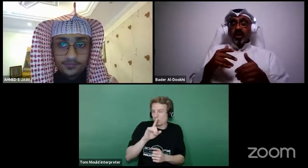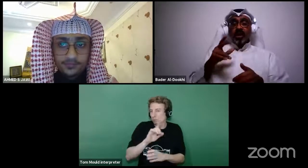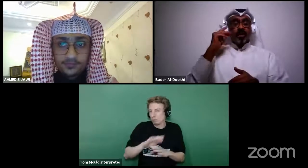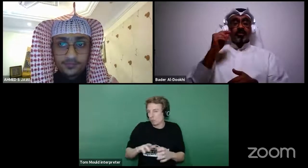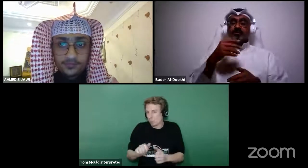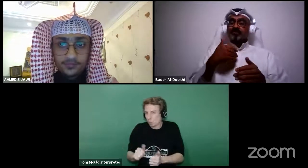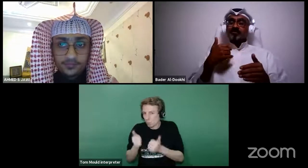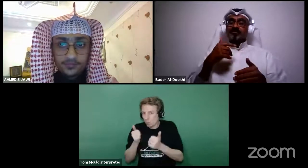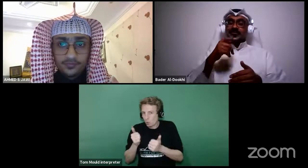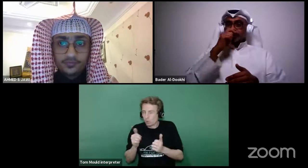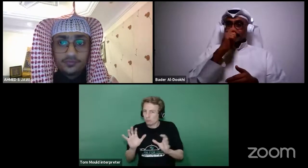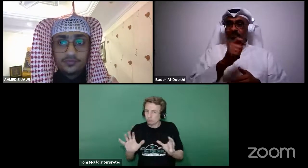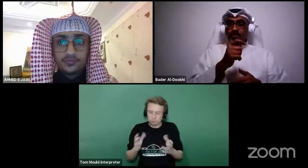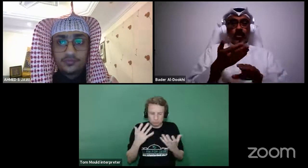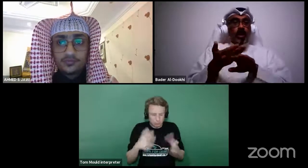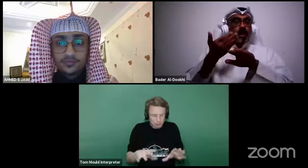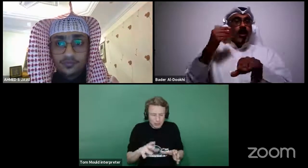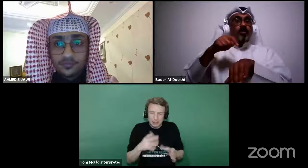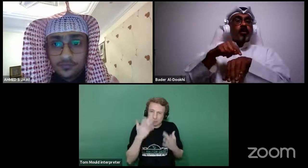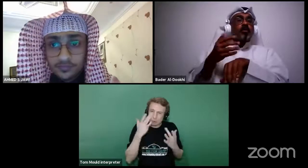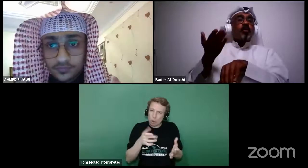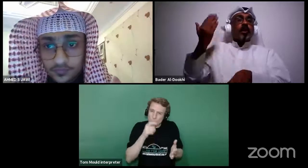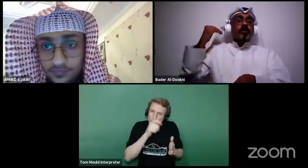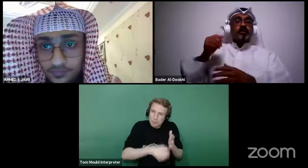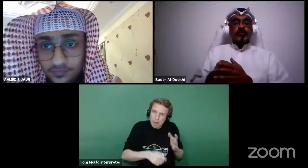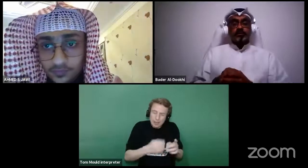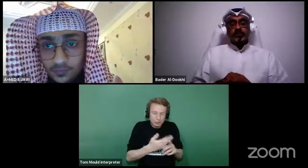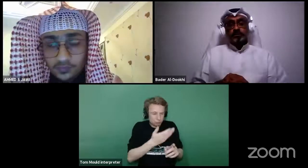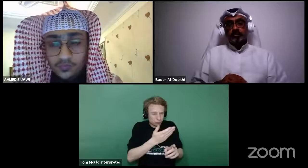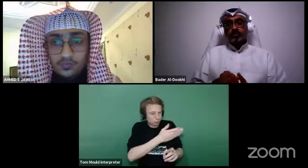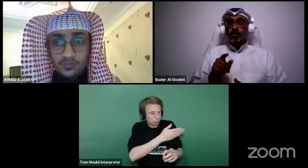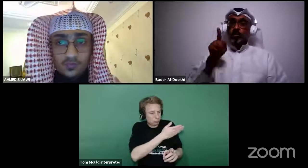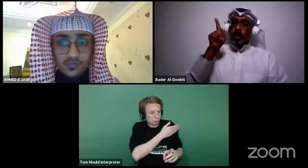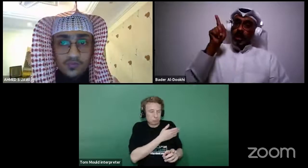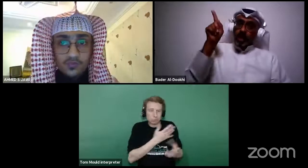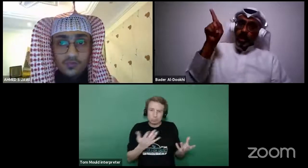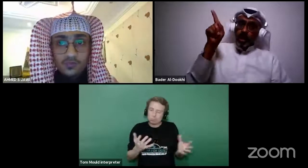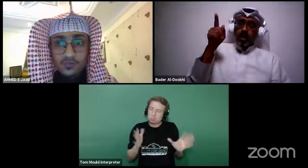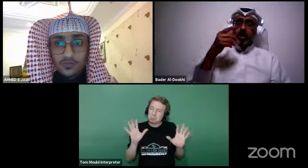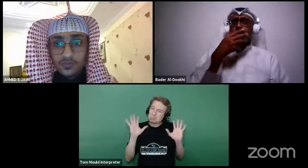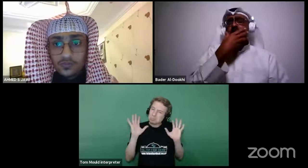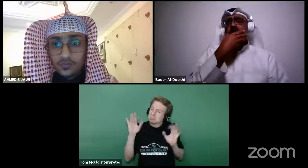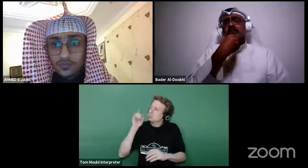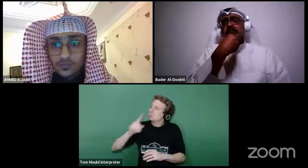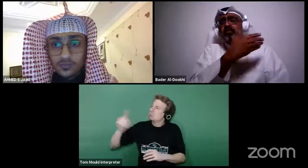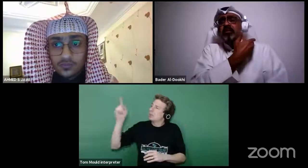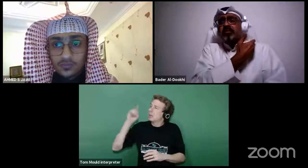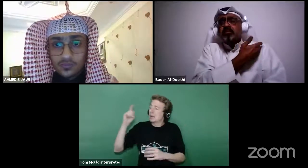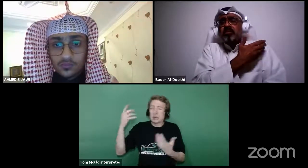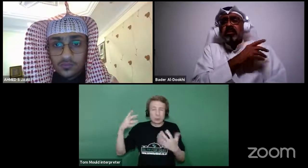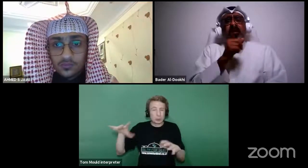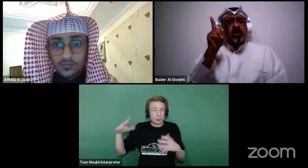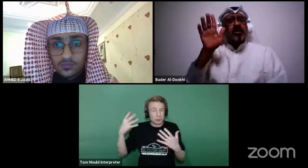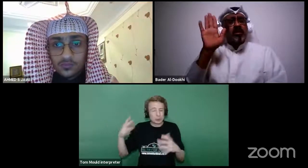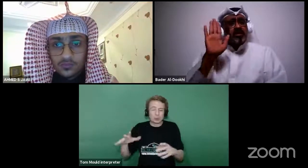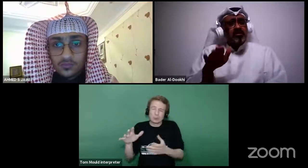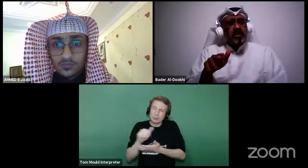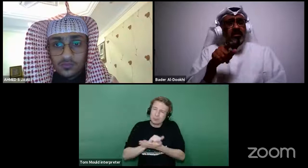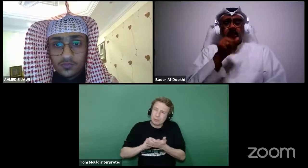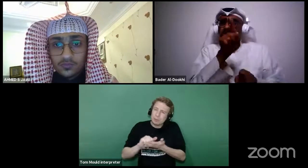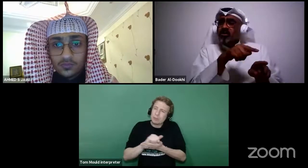have occurred before them. But verily your Lord is full of forgiveness for mankind, despite their